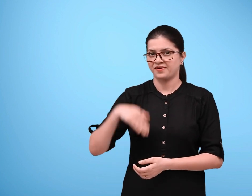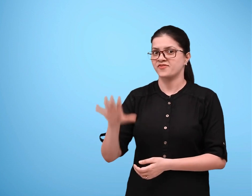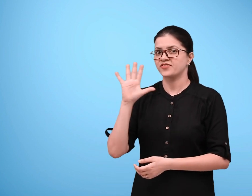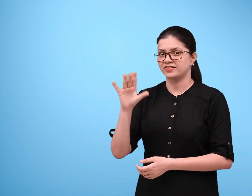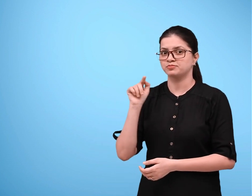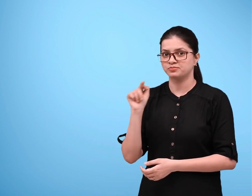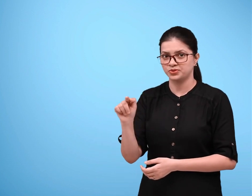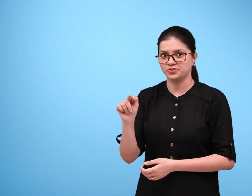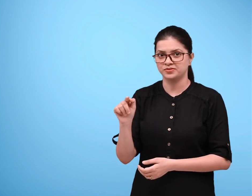5.